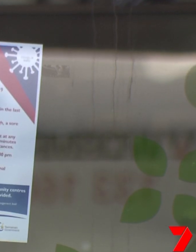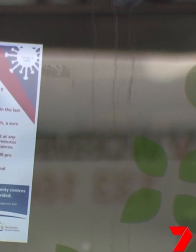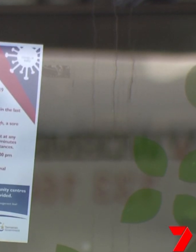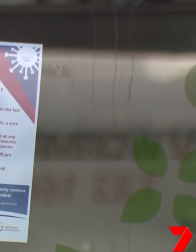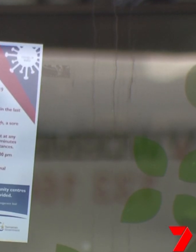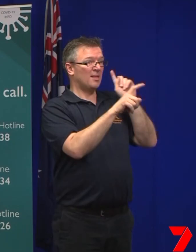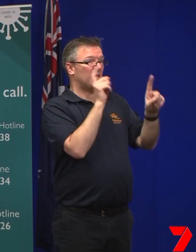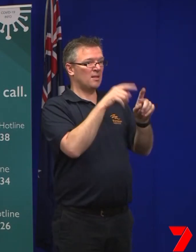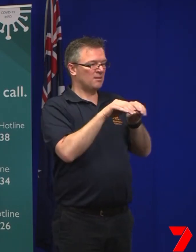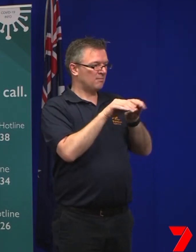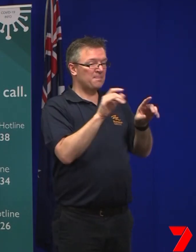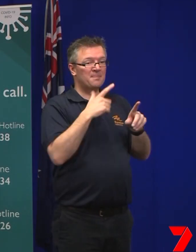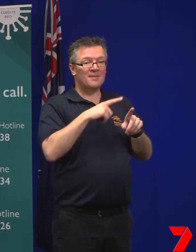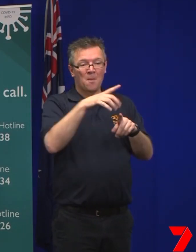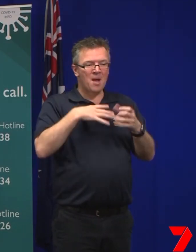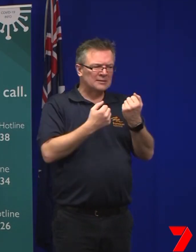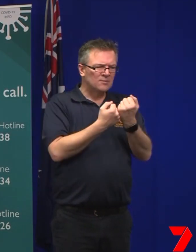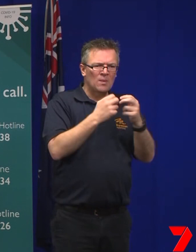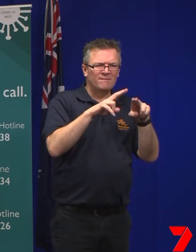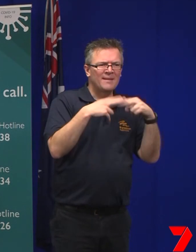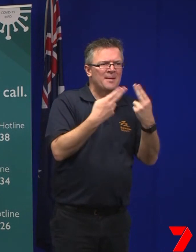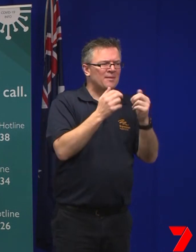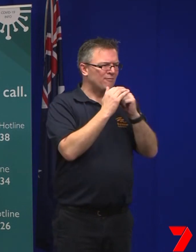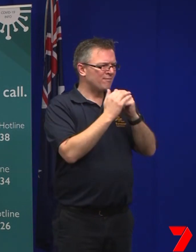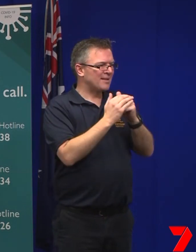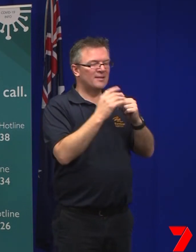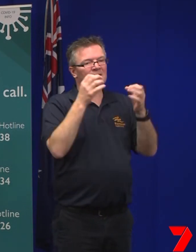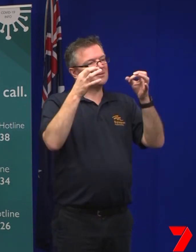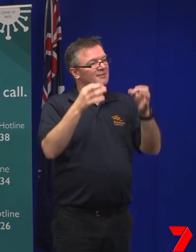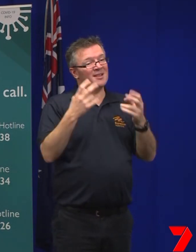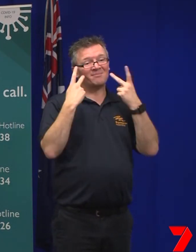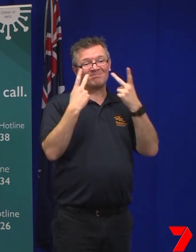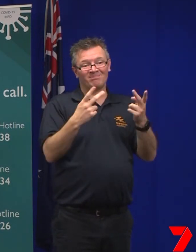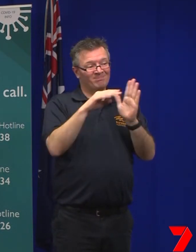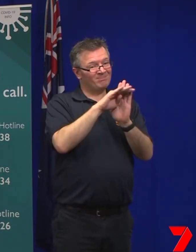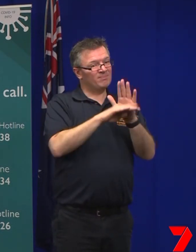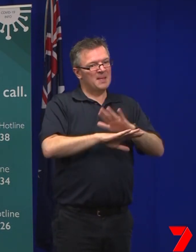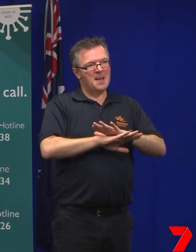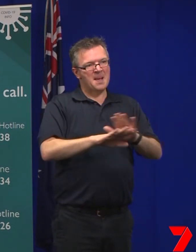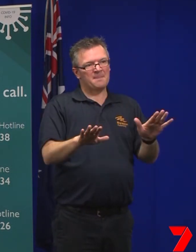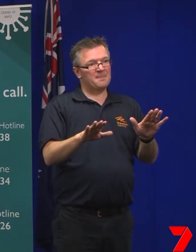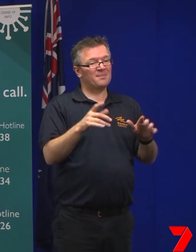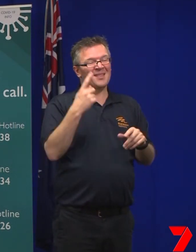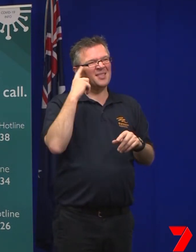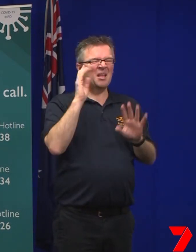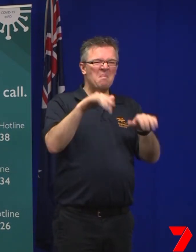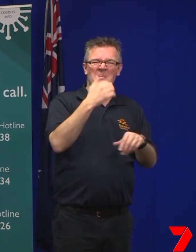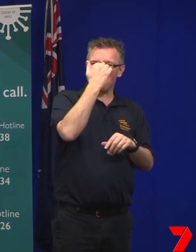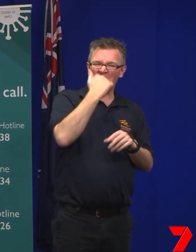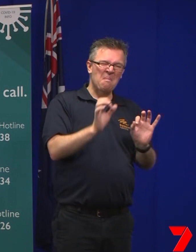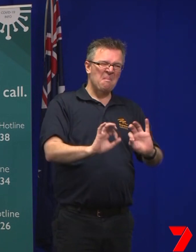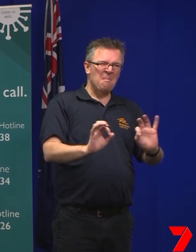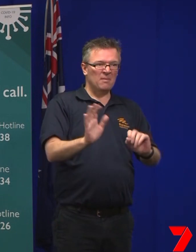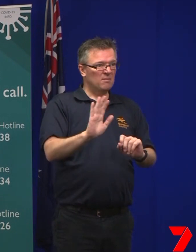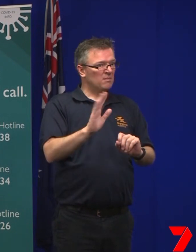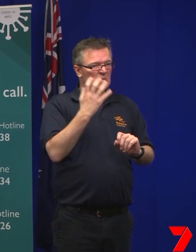end-of-life reasons. Any decision to restrict access for visitors is a difficult decision and not taken lightly. However, in the interest of